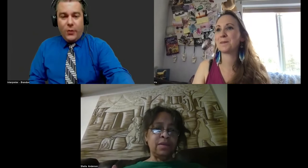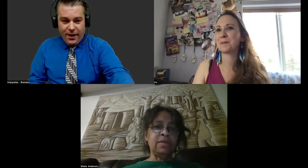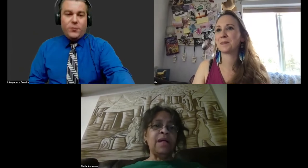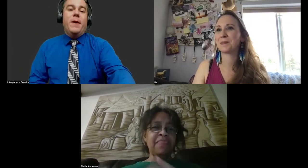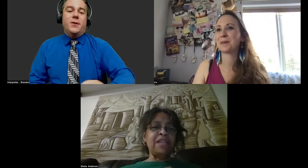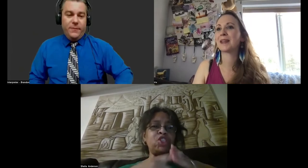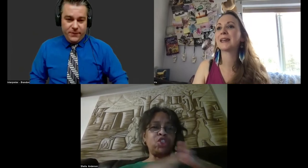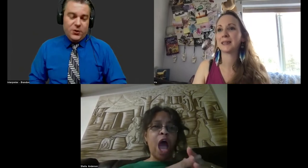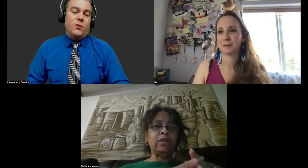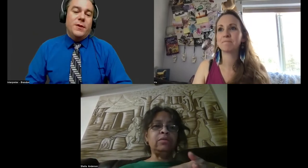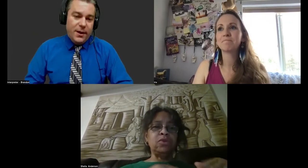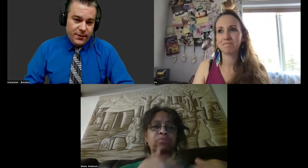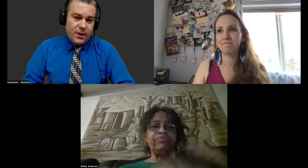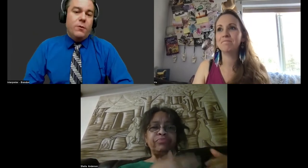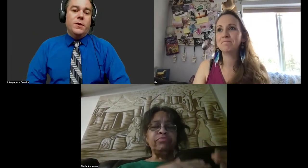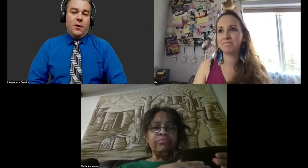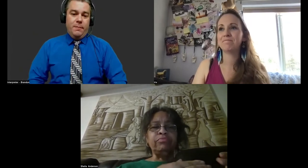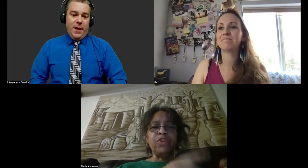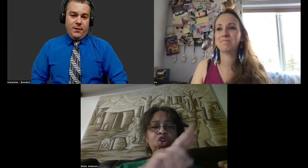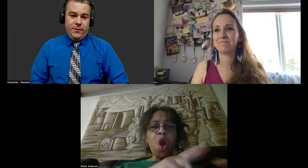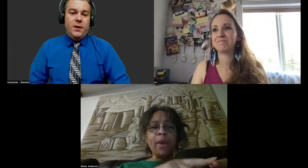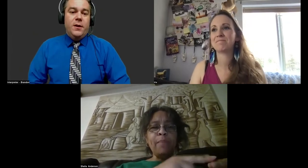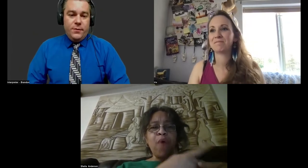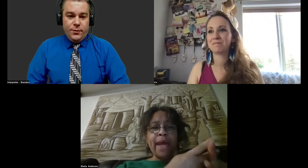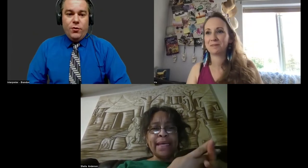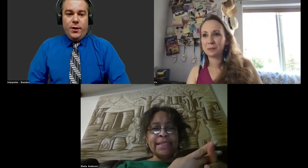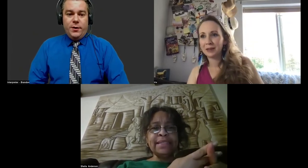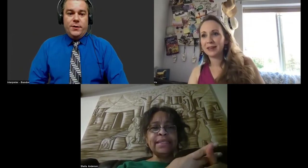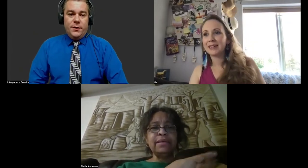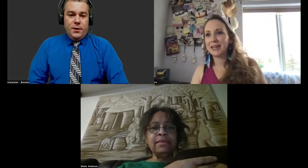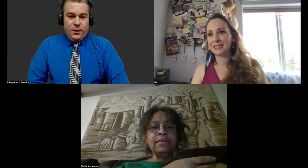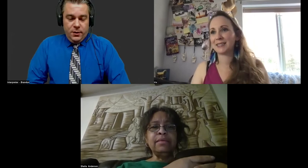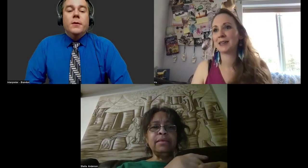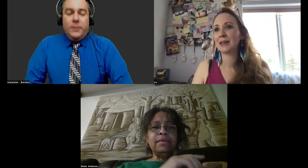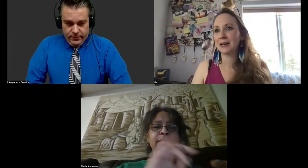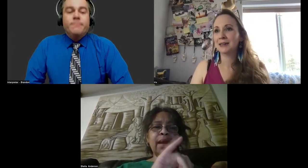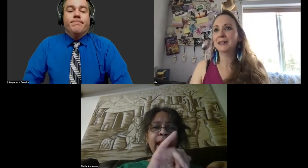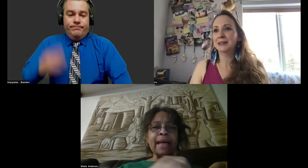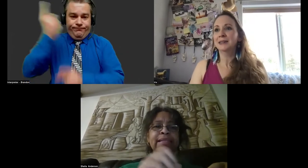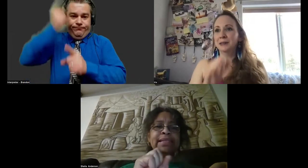Yep. So after we finish the reset, then we would start back on the other products. Yes.